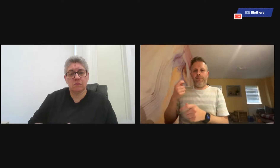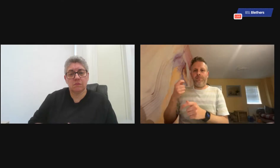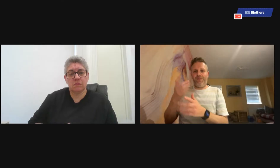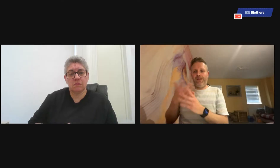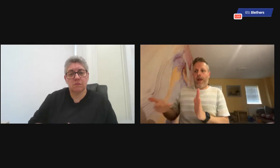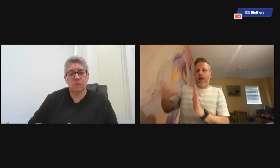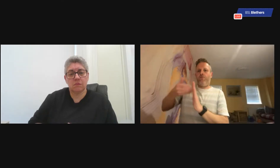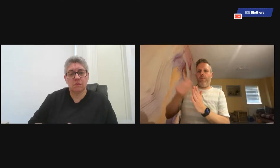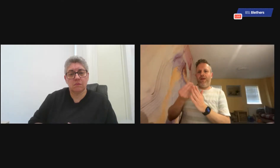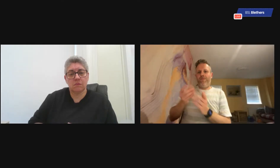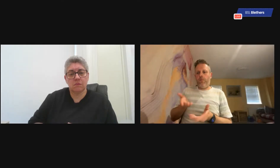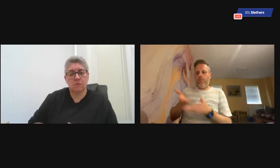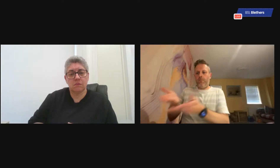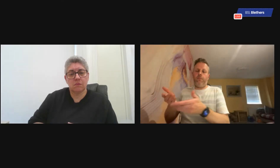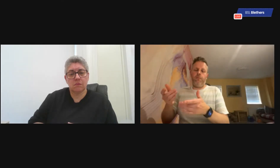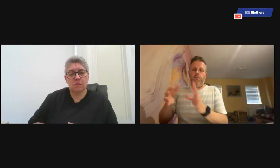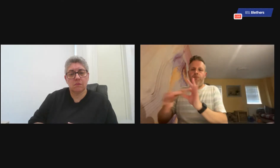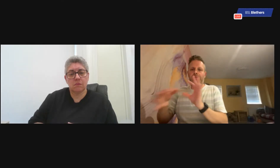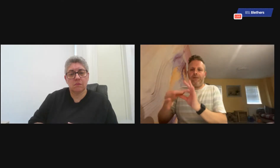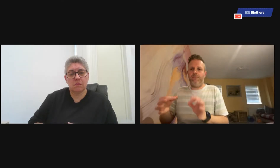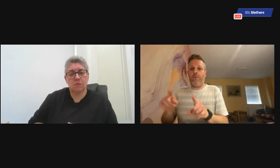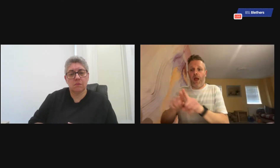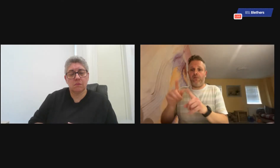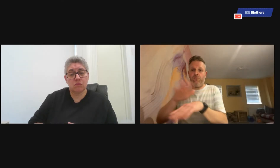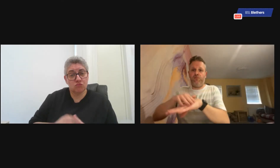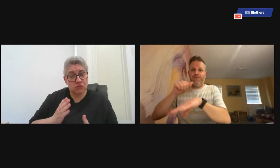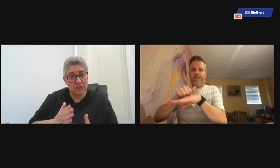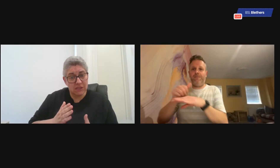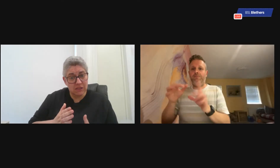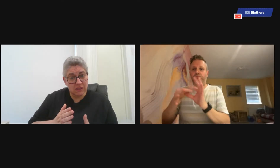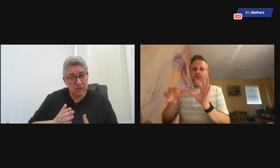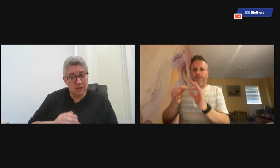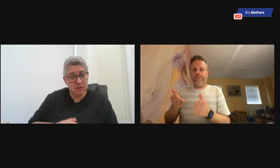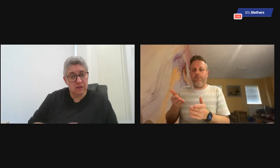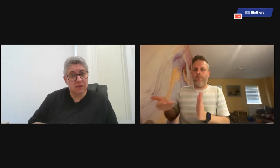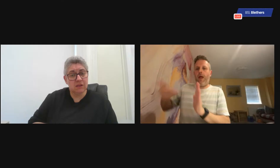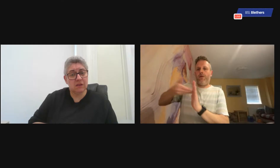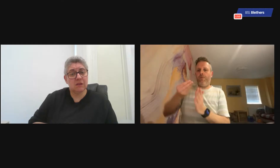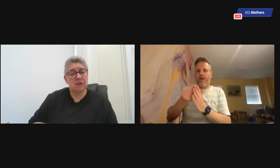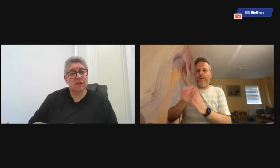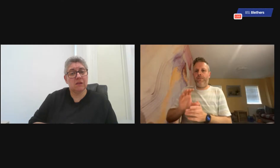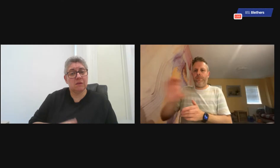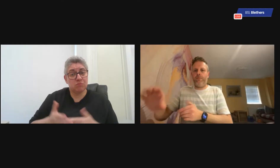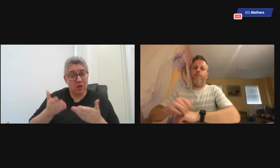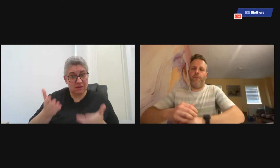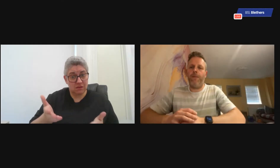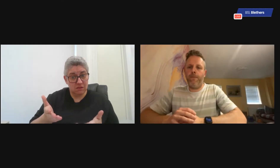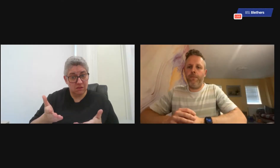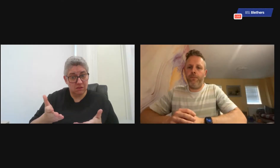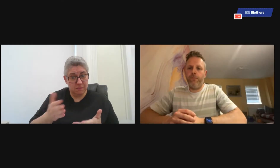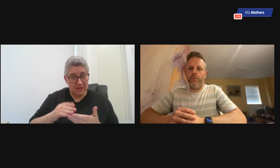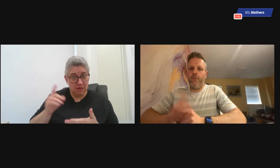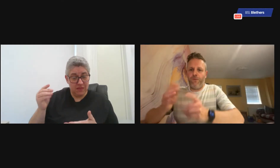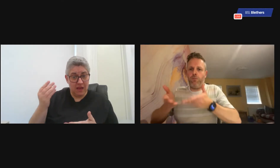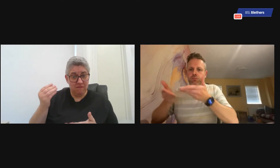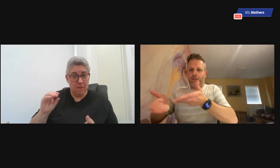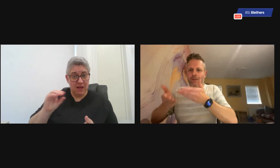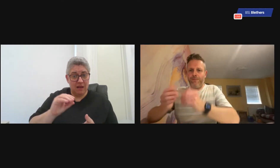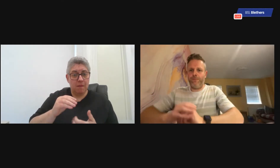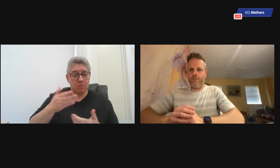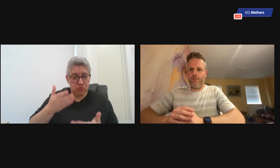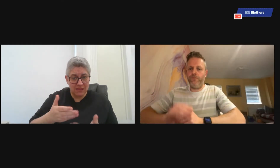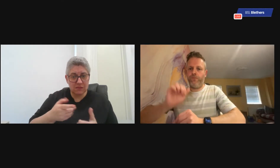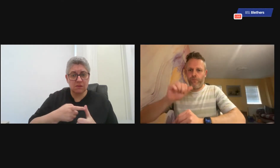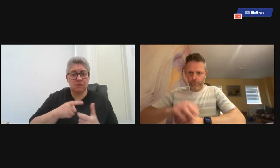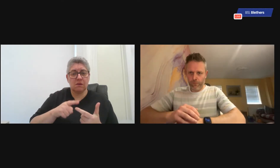say, yeah, absolutely, you would get additional funding for that. And also, there'll be some funding for Christmas presents,